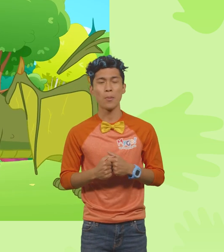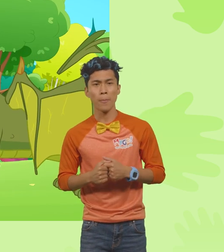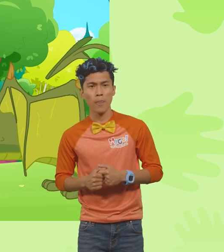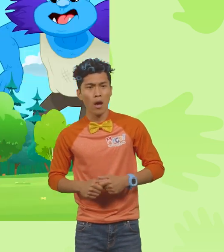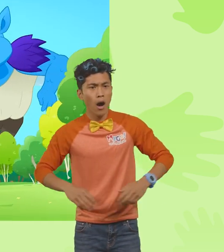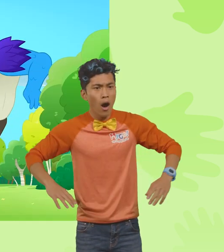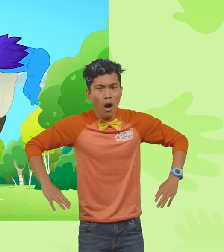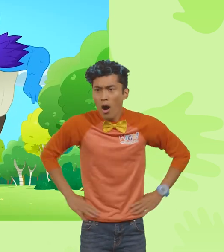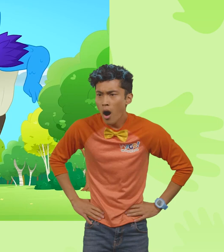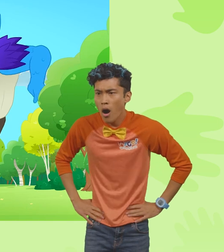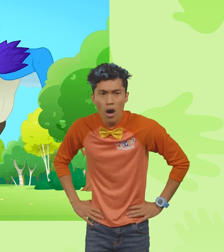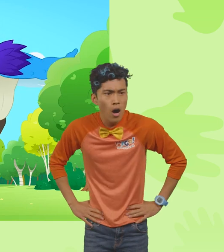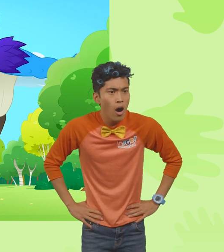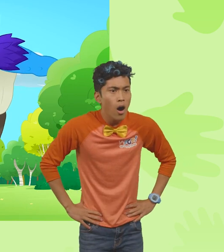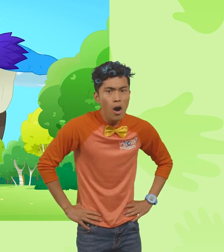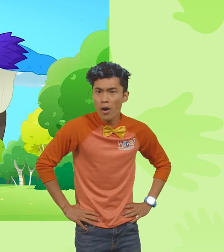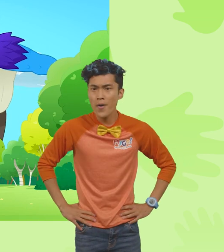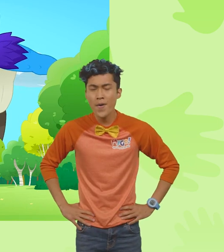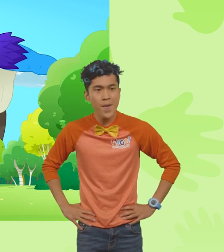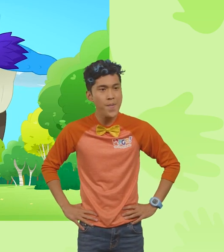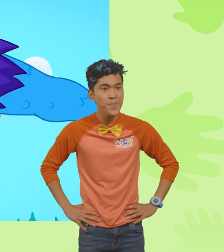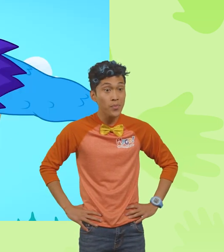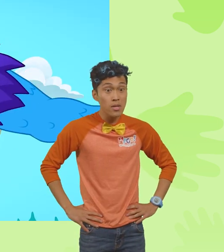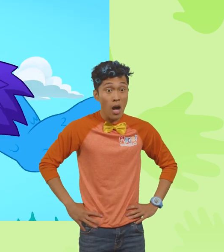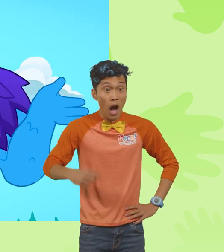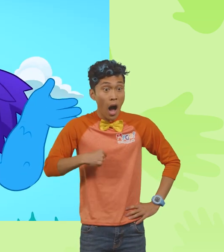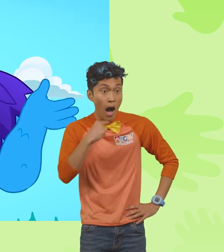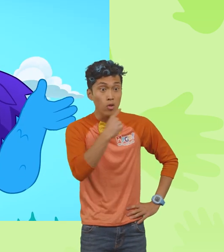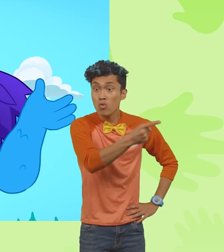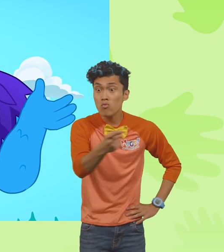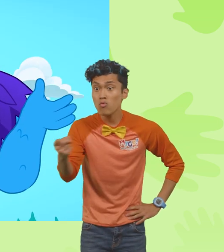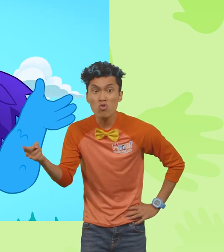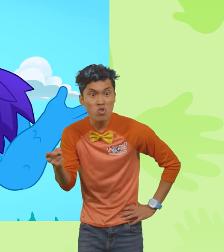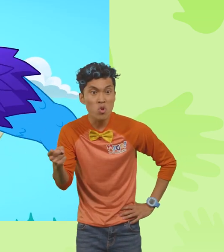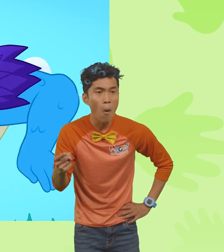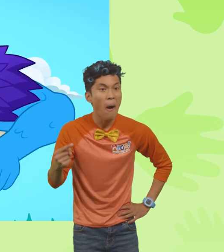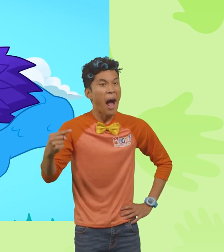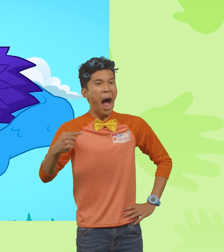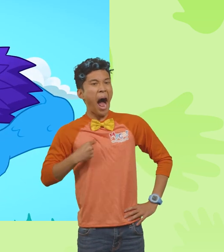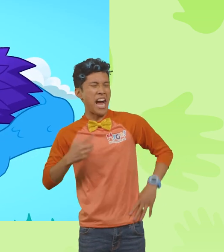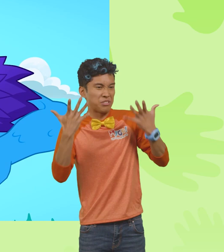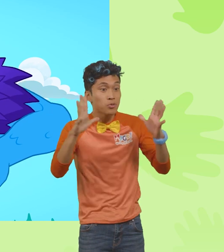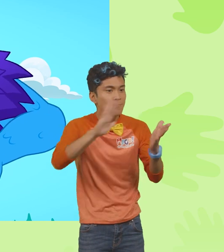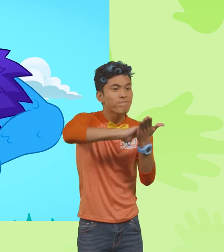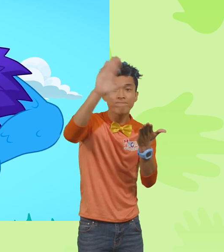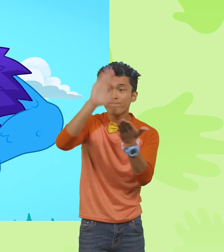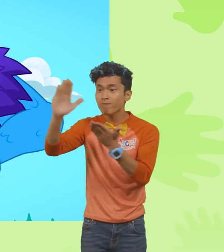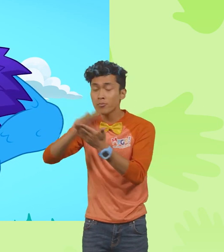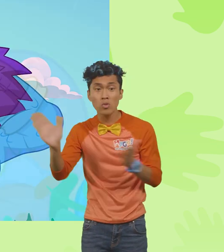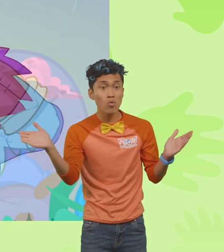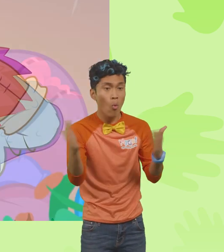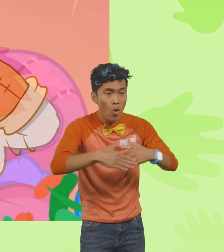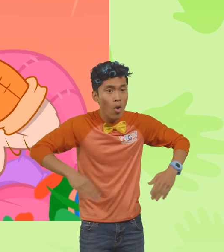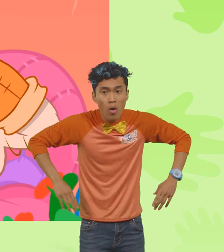Oh, no! Mila and Morphle, I told you I just cleaned the